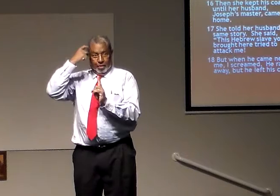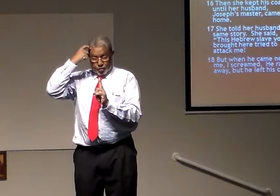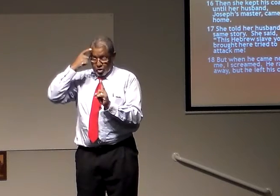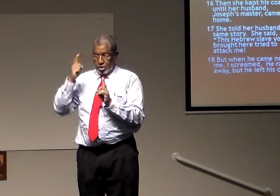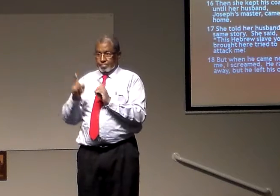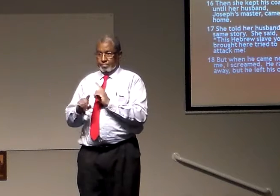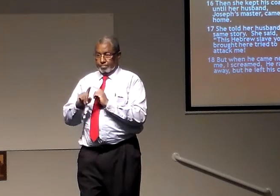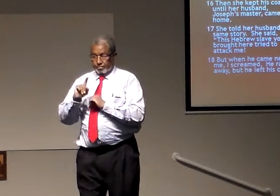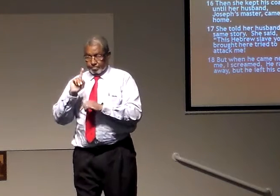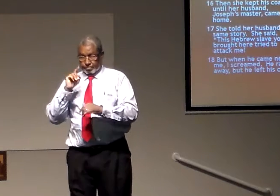told him.